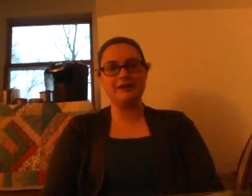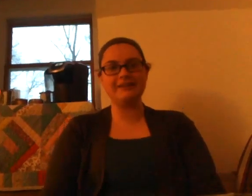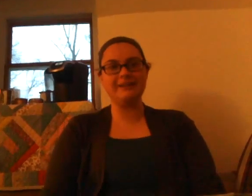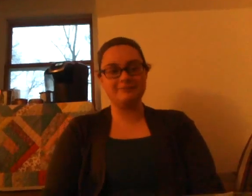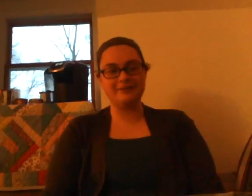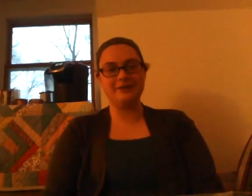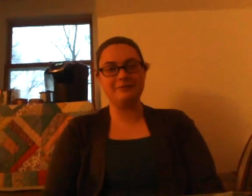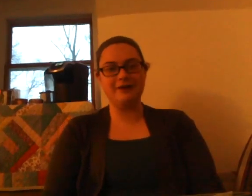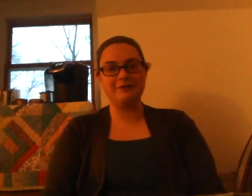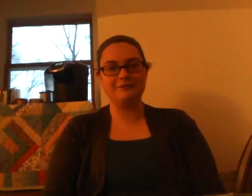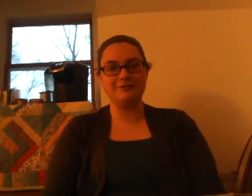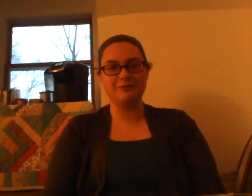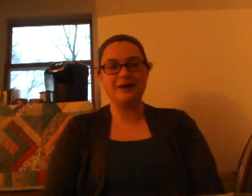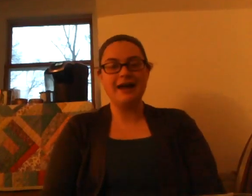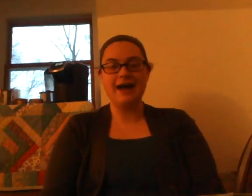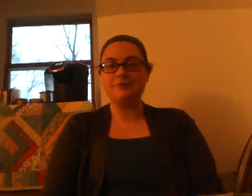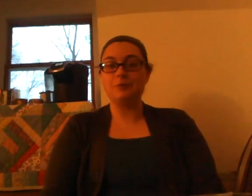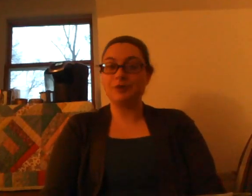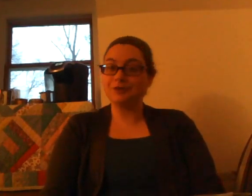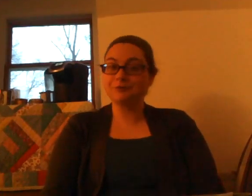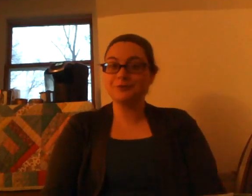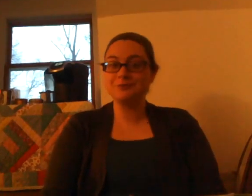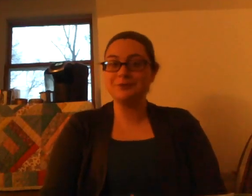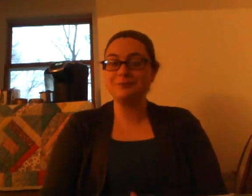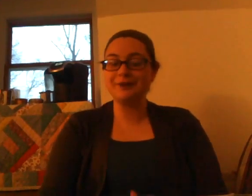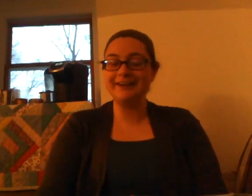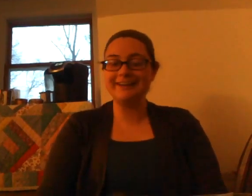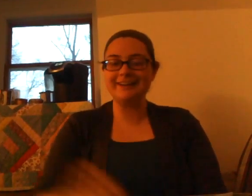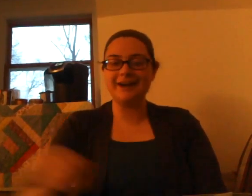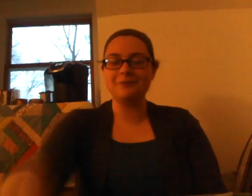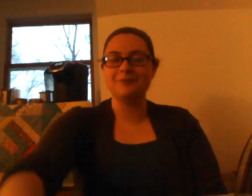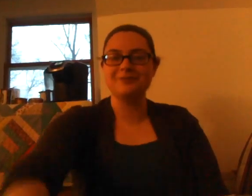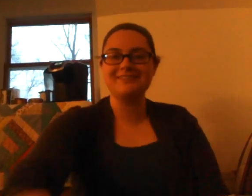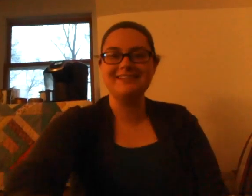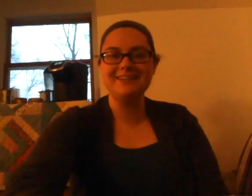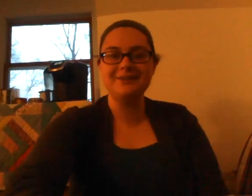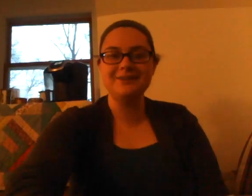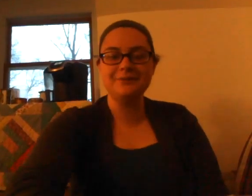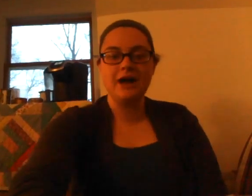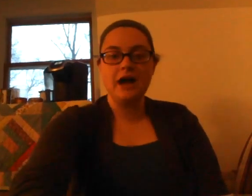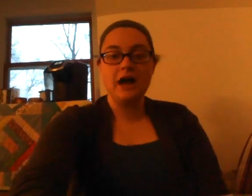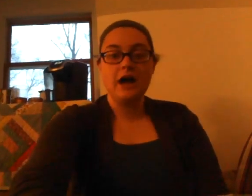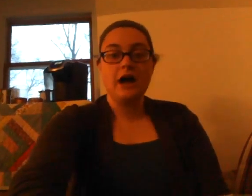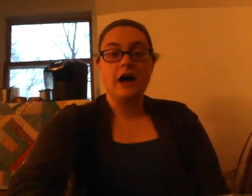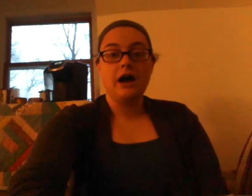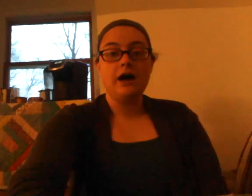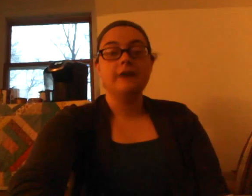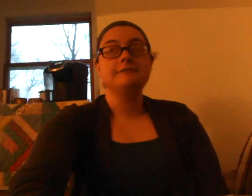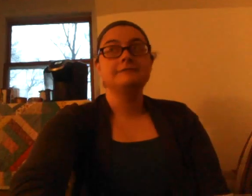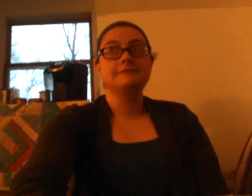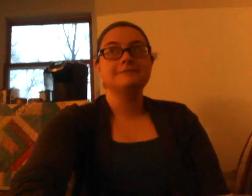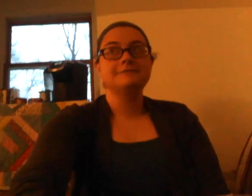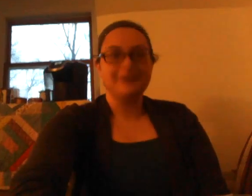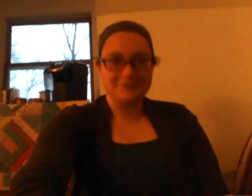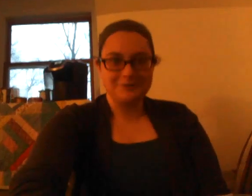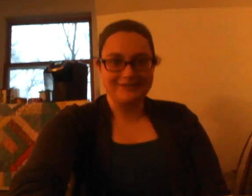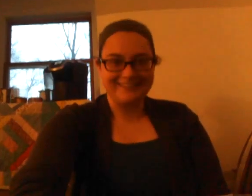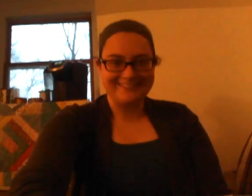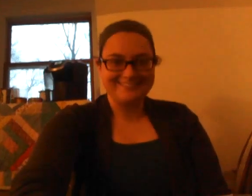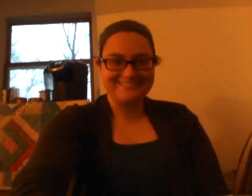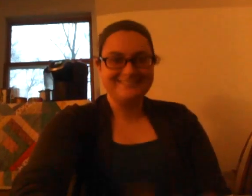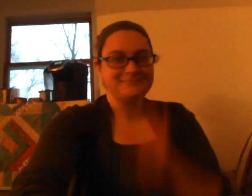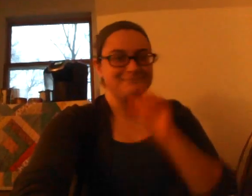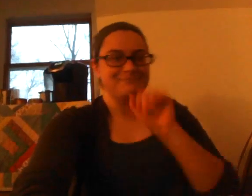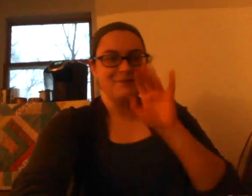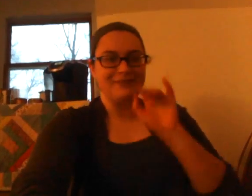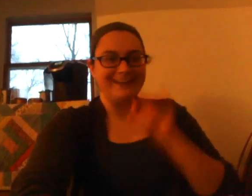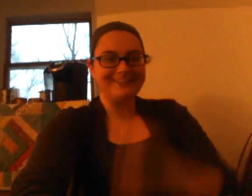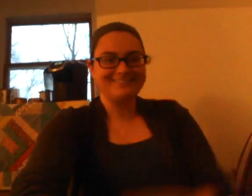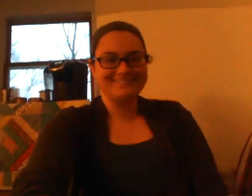and I'm very proud of you. Have a wonderful spring break, and I will see you very shortly. Bye-bye.